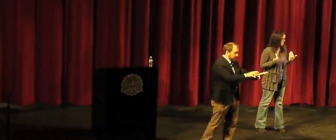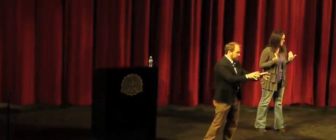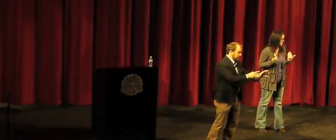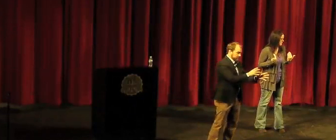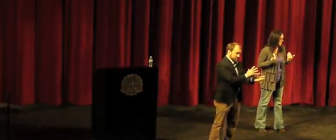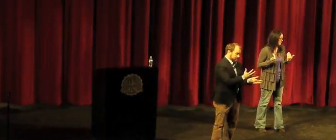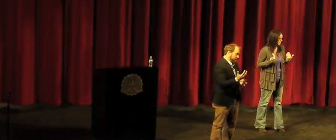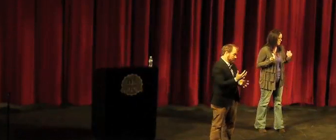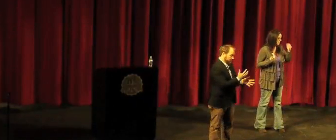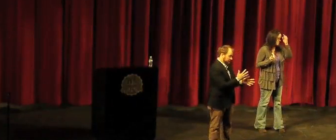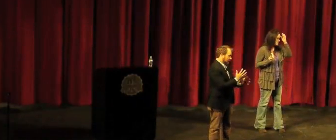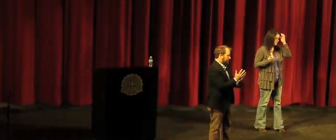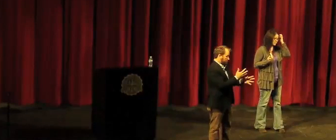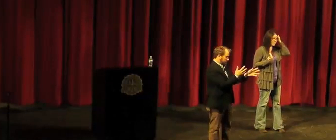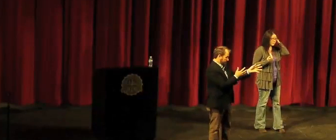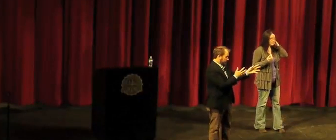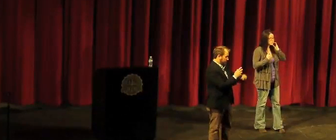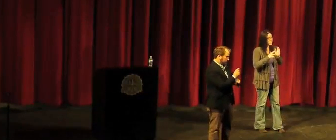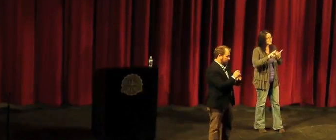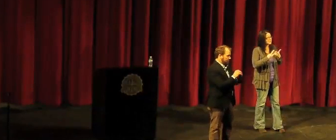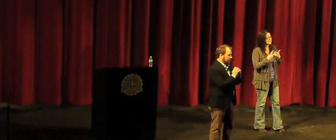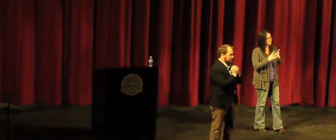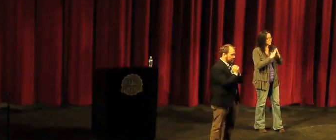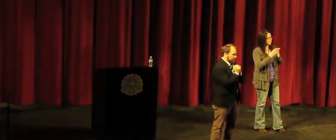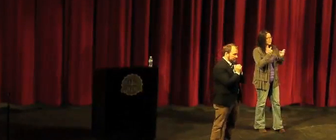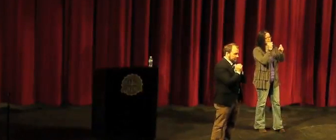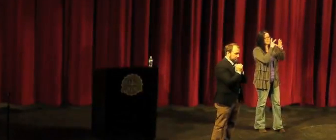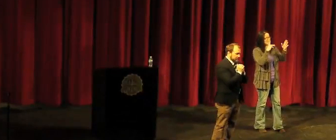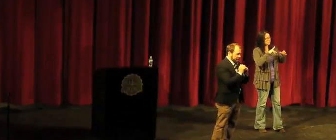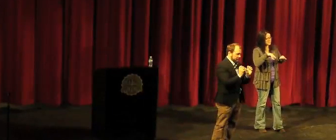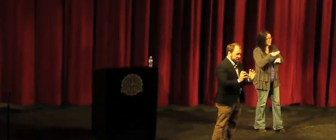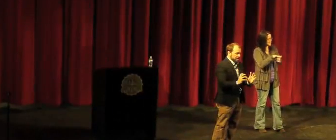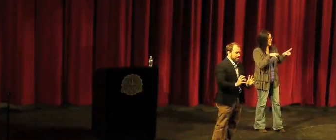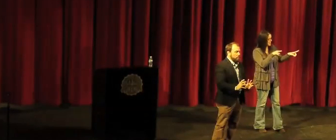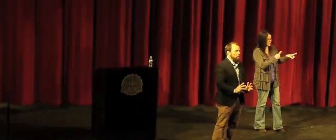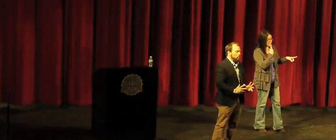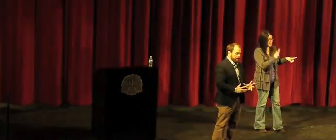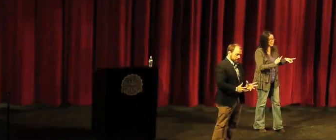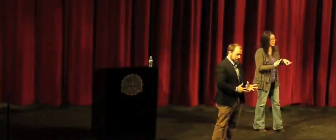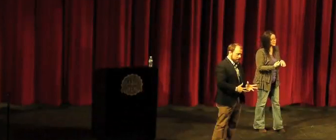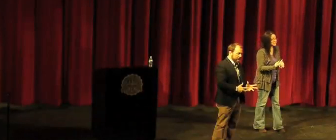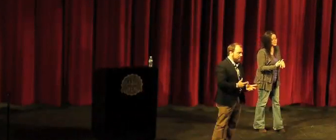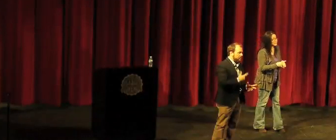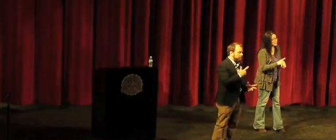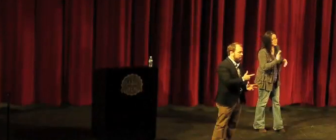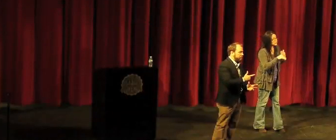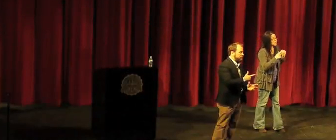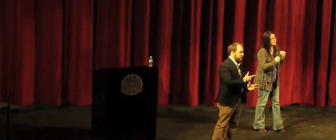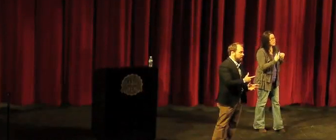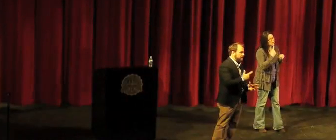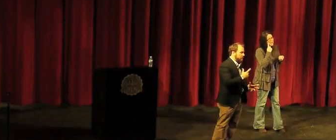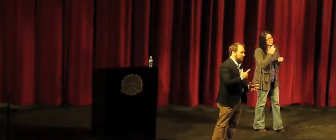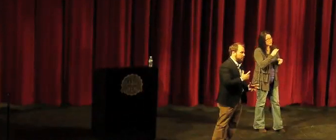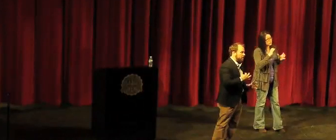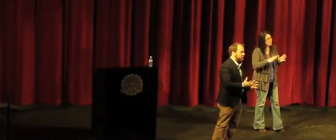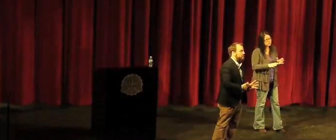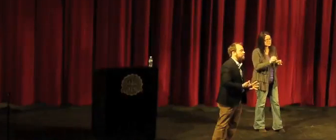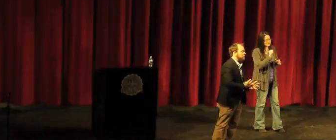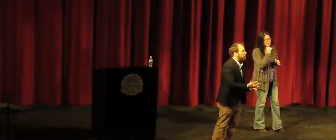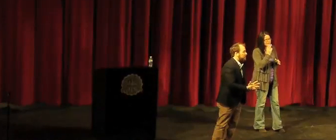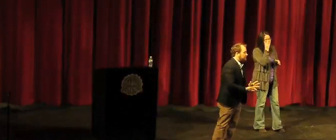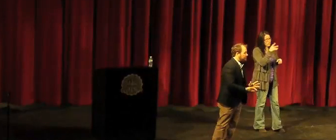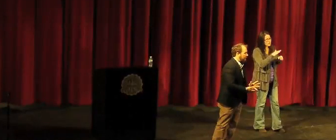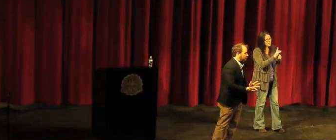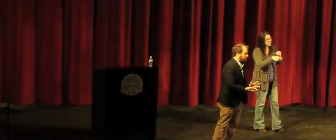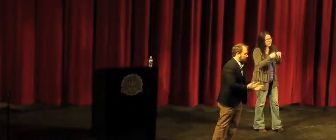exactly why. It's my second book, Imagining the Kingdom, that Jack mentioned, is all about, I think Christians have not thought enough